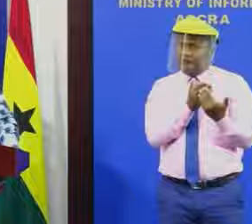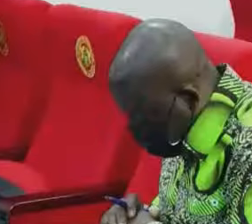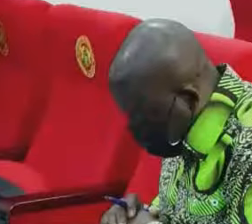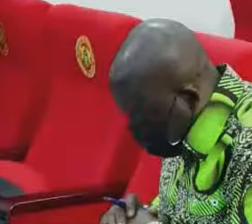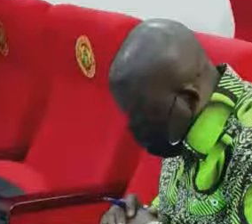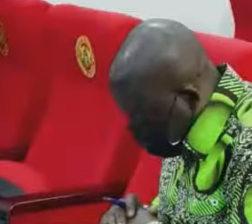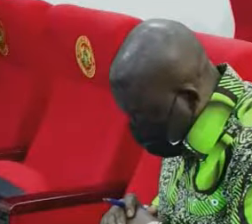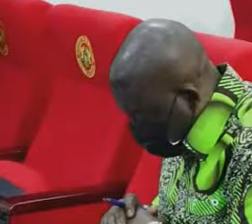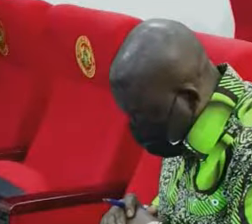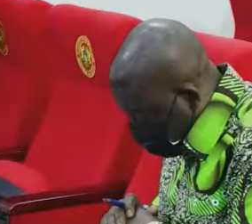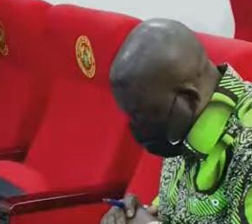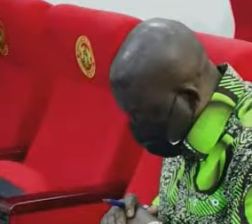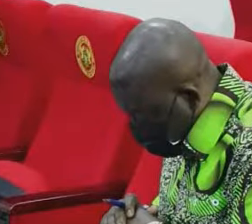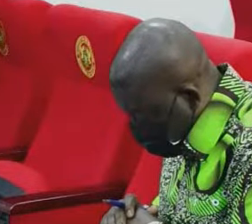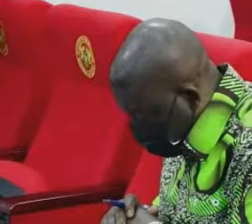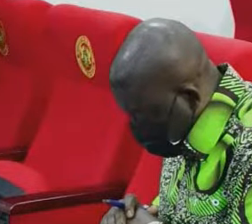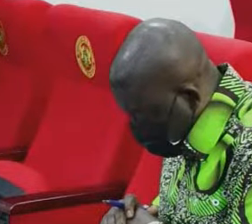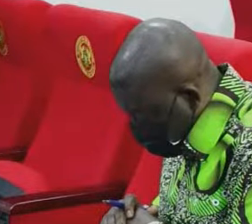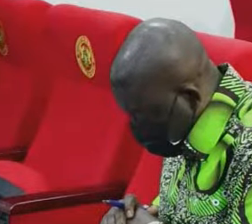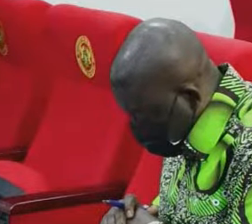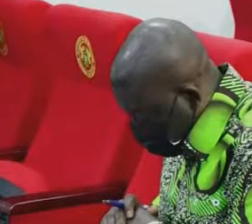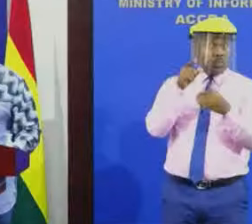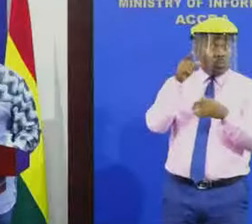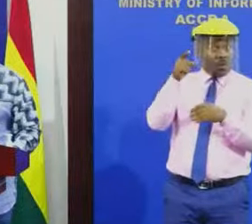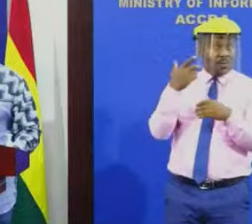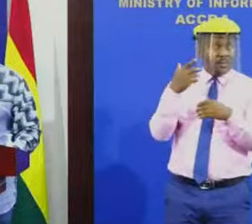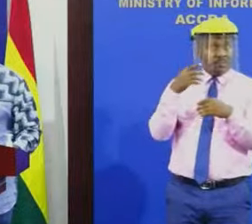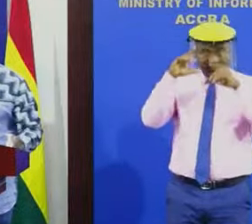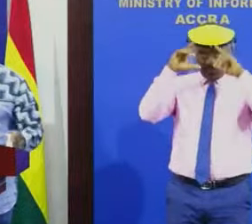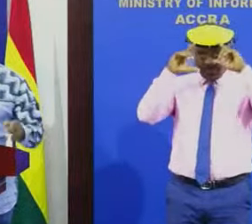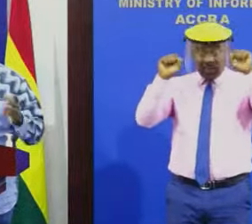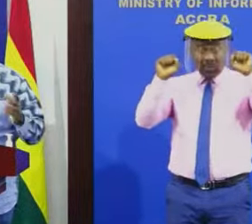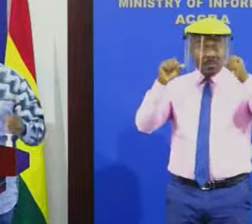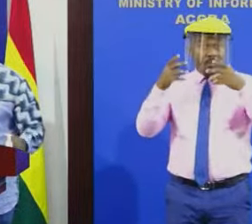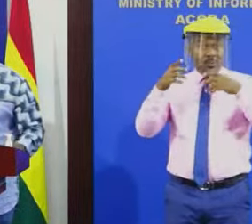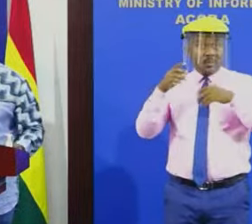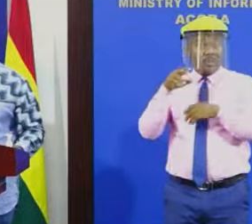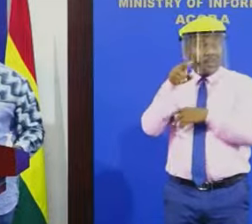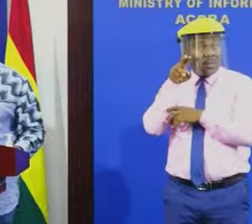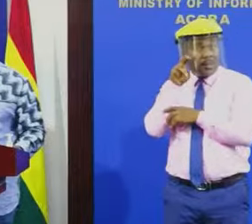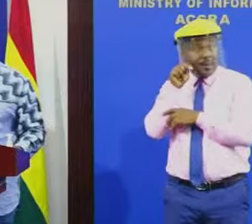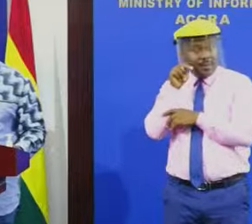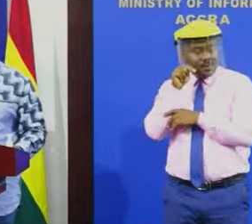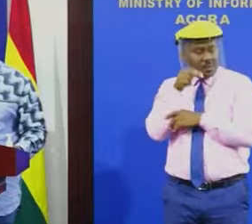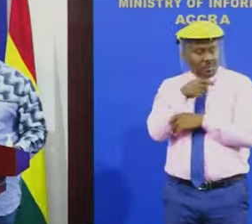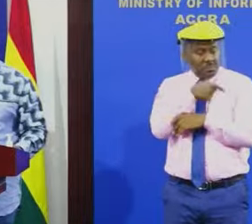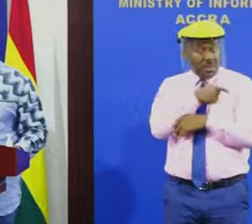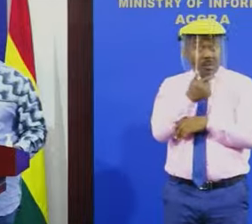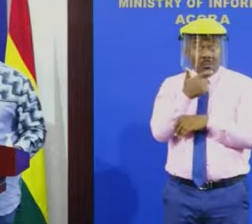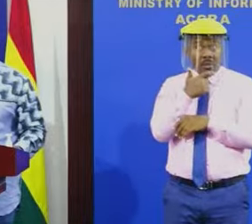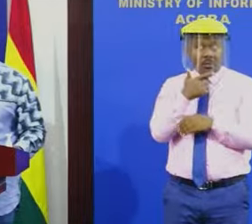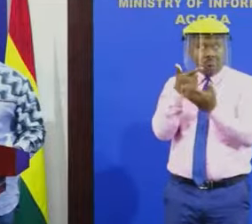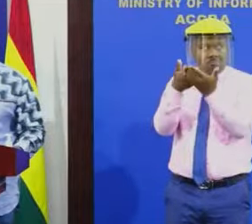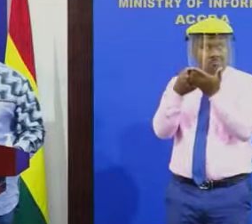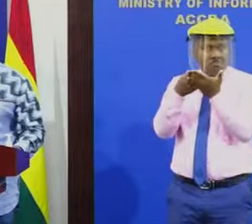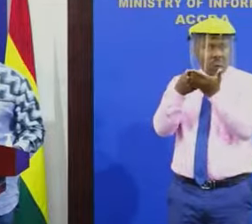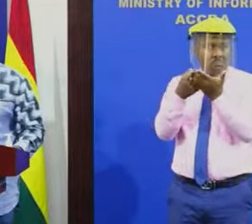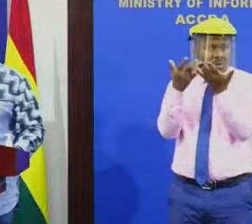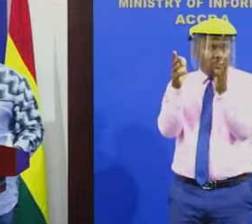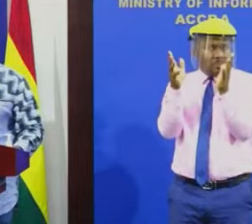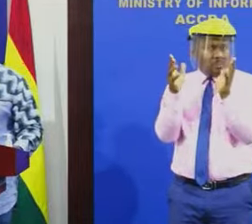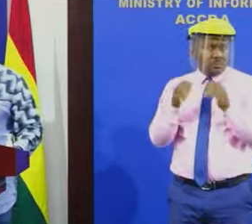had similar consultations with his counterpart in Nigeria, the person of the President of Nigeria,